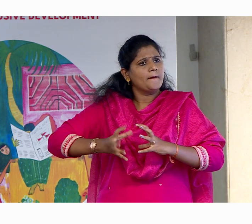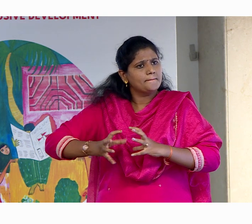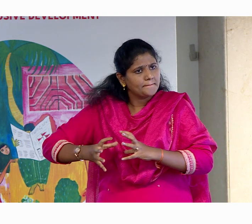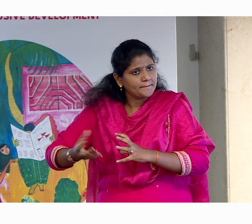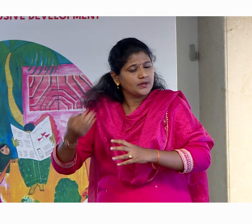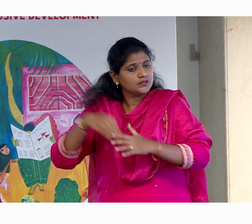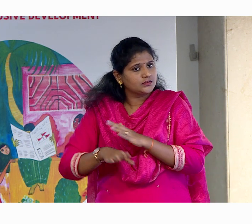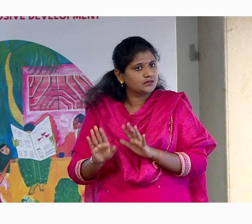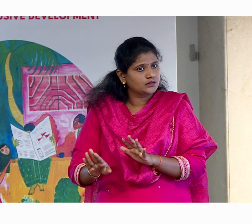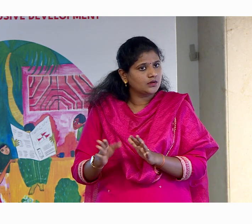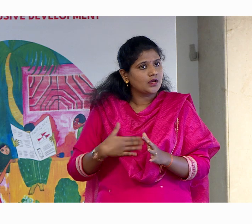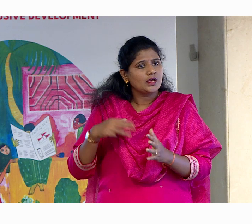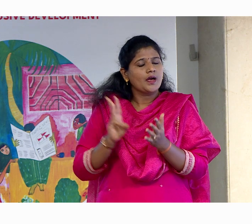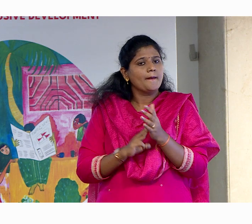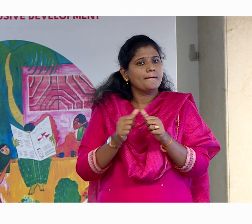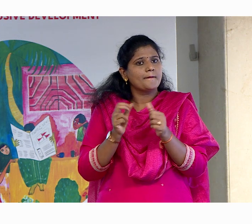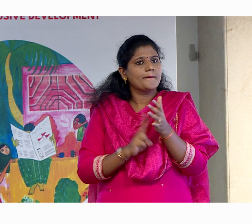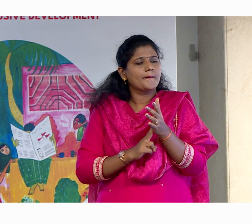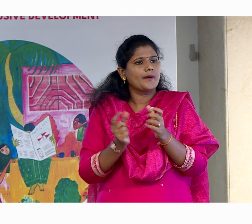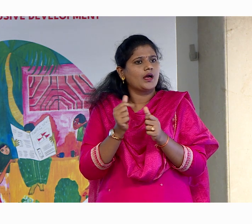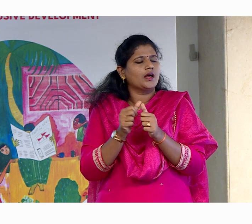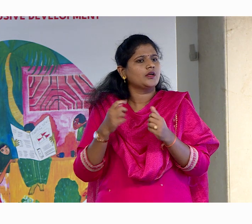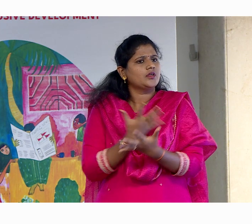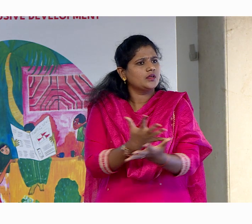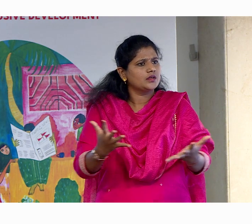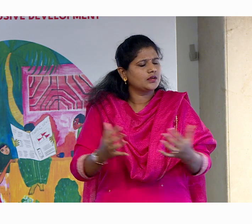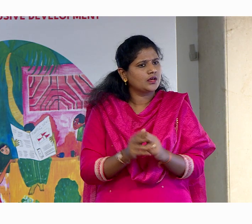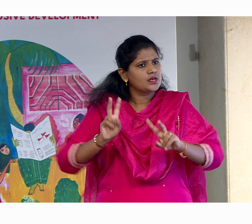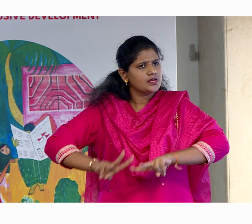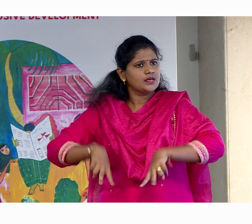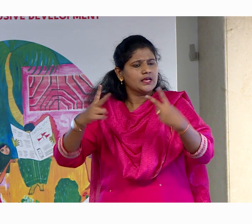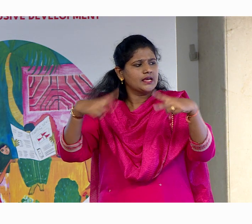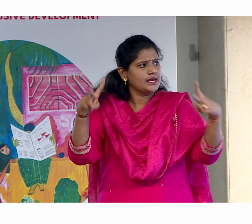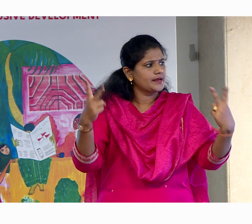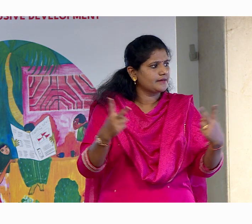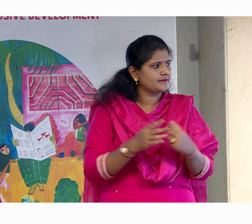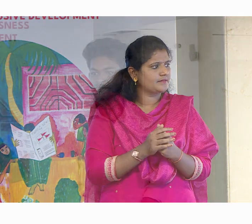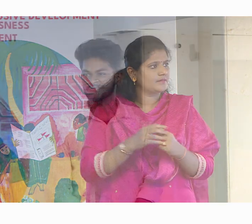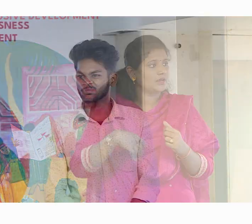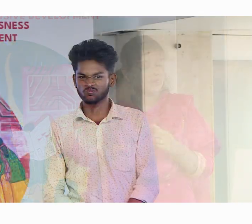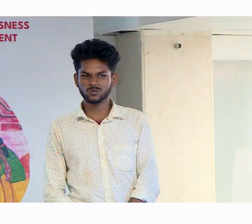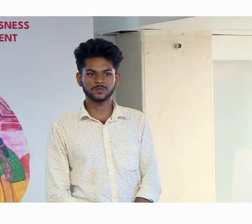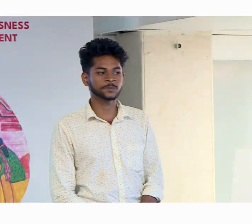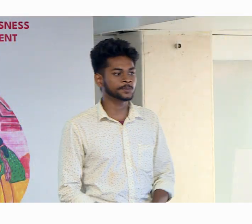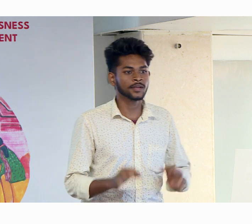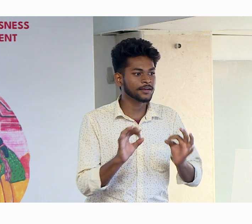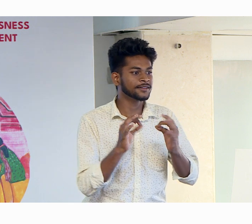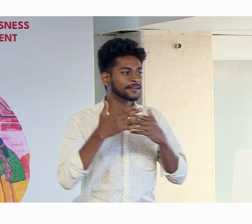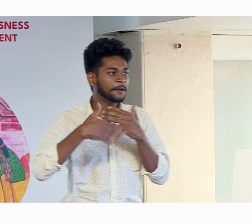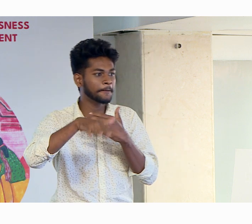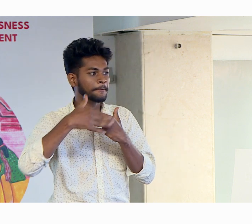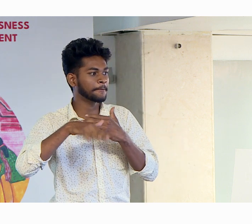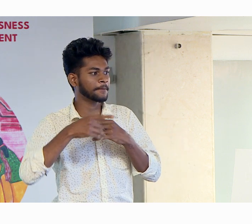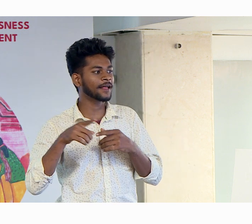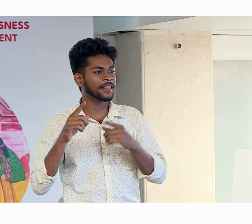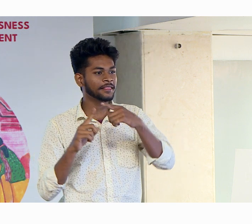this malleable substance that is bounced around every different actor's Mindlines the implementation game, I'd